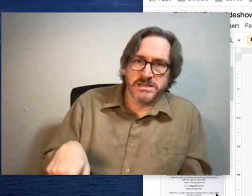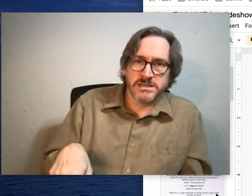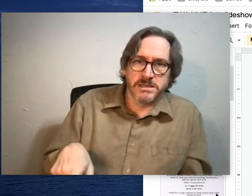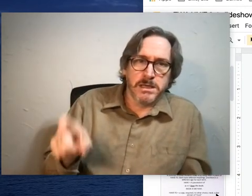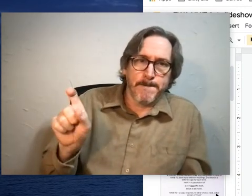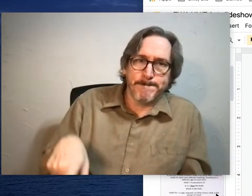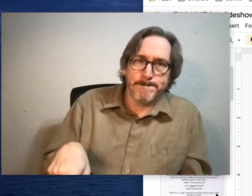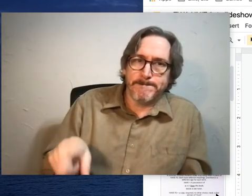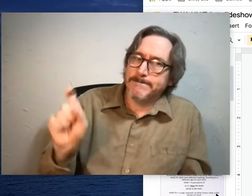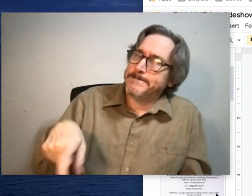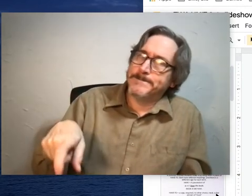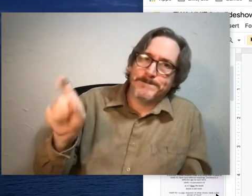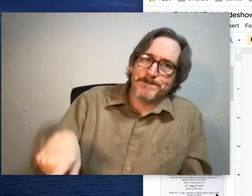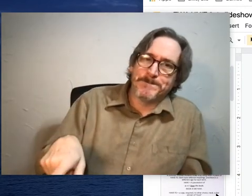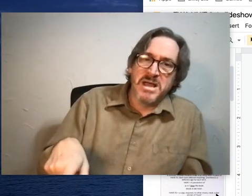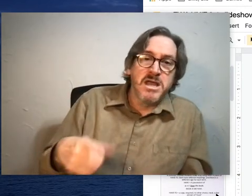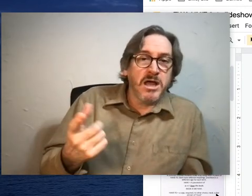Bus.